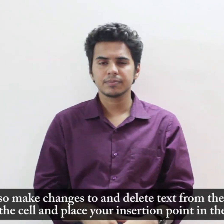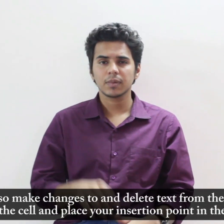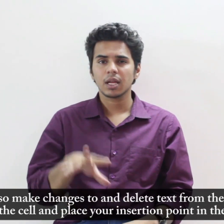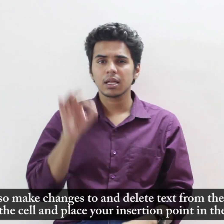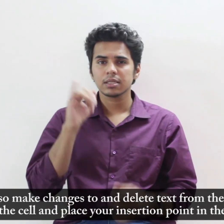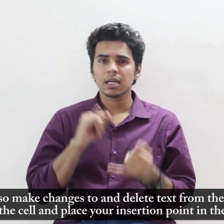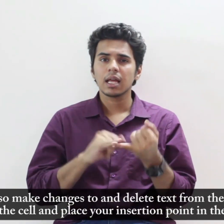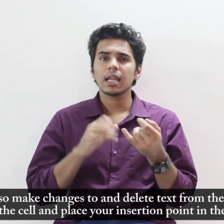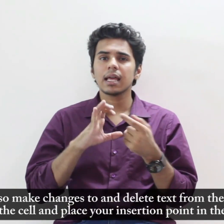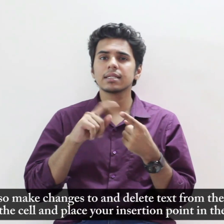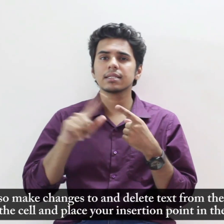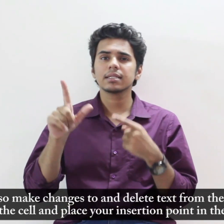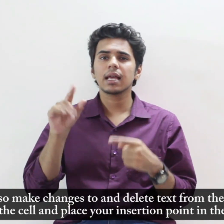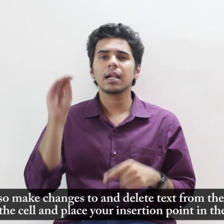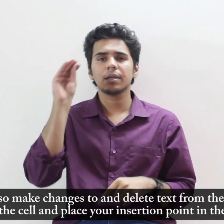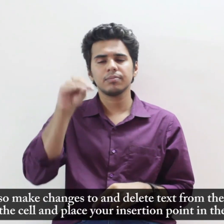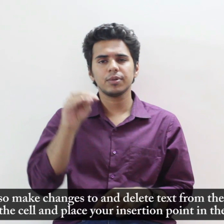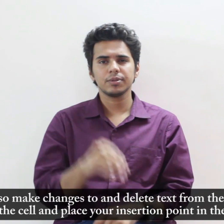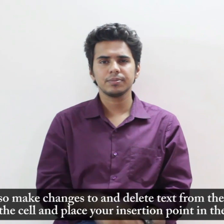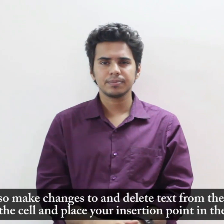your insertion point in the formula bar.